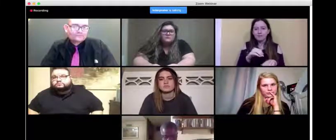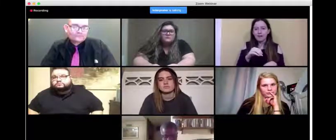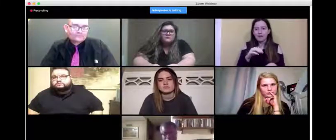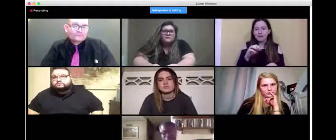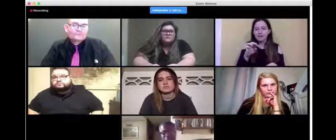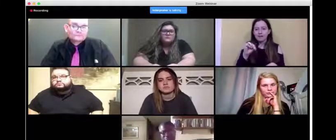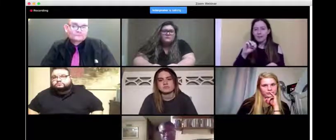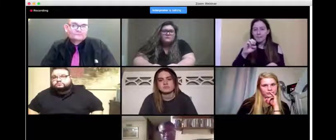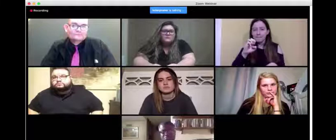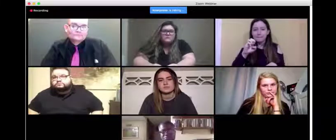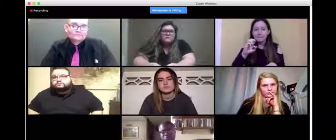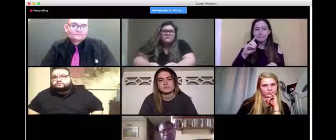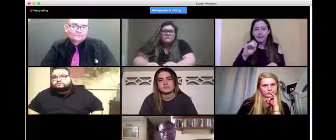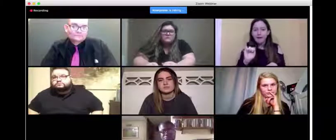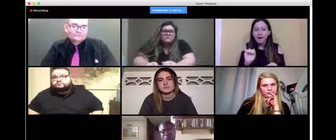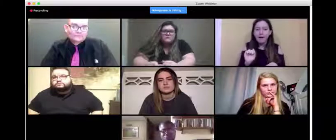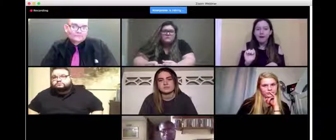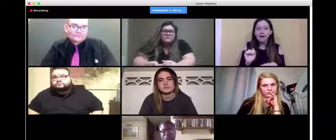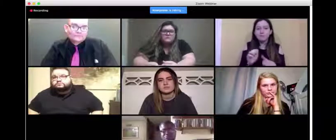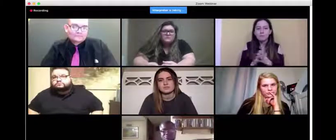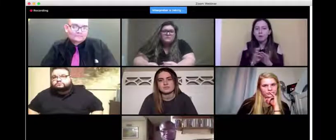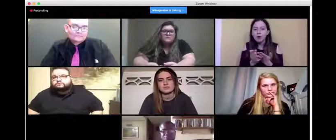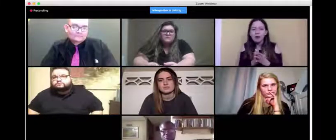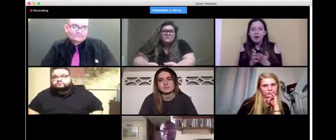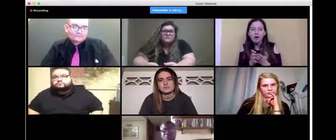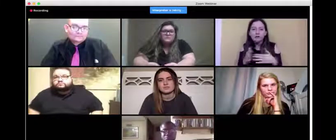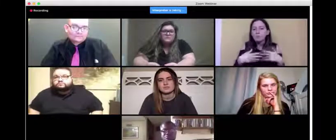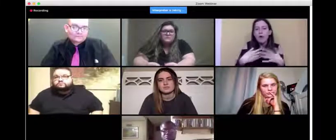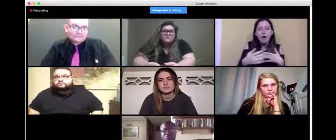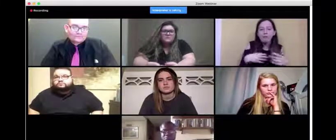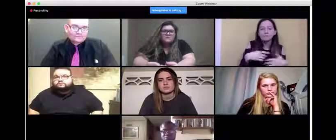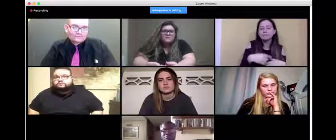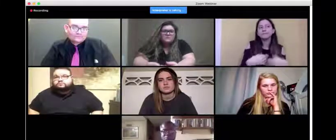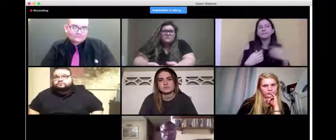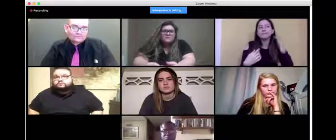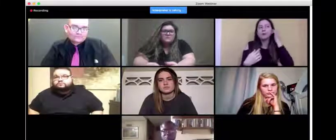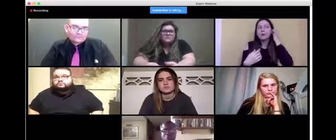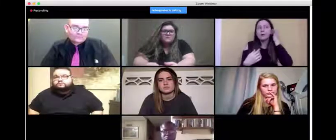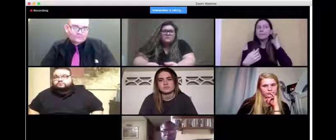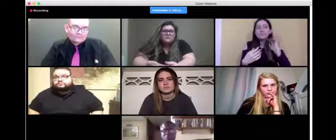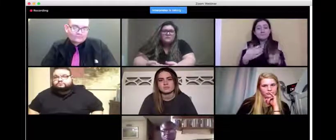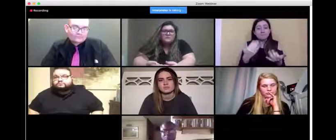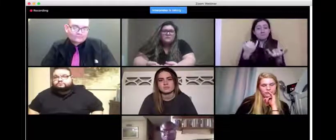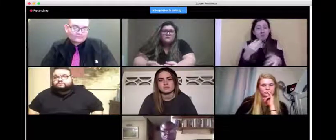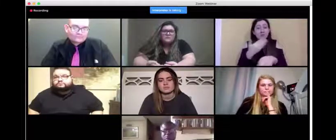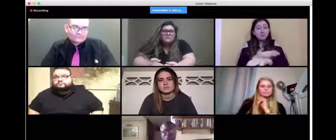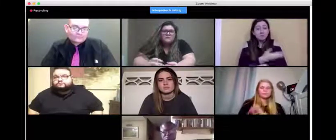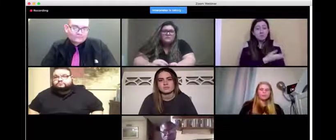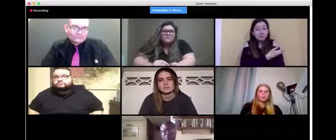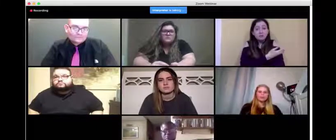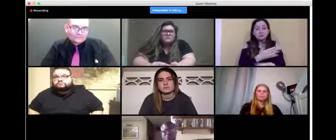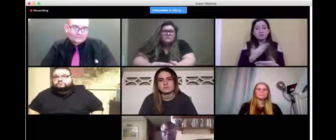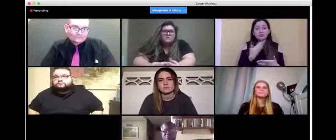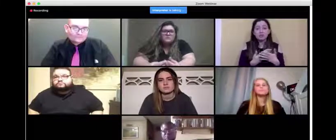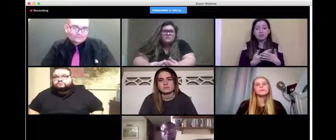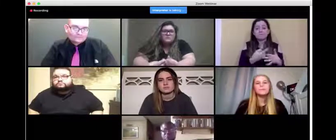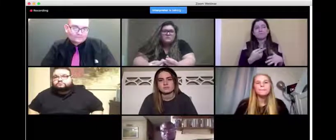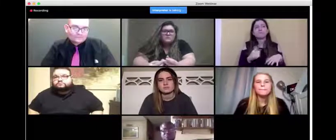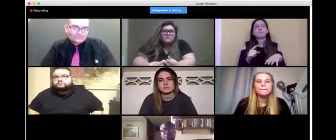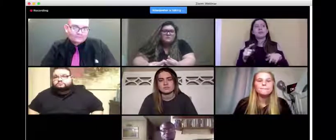whatever. So that's improved now than before. But recently, since